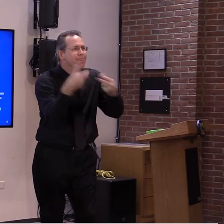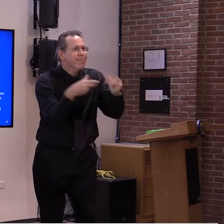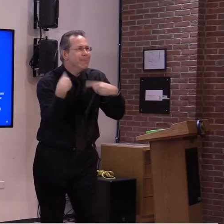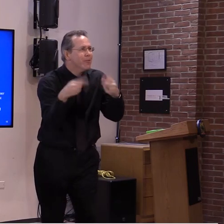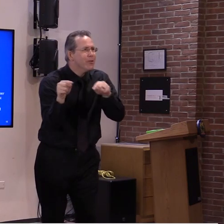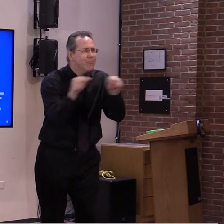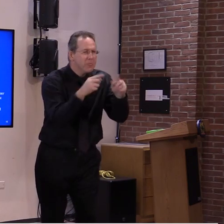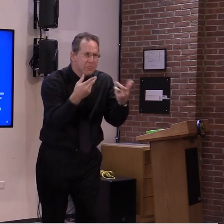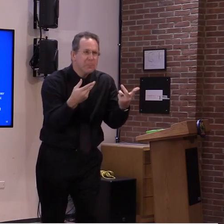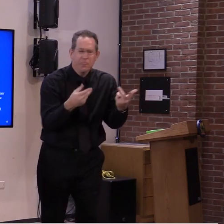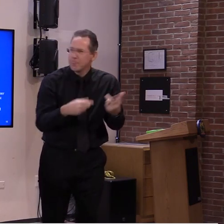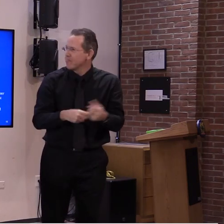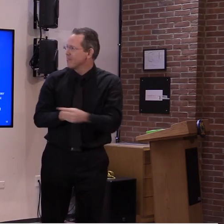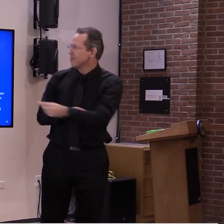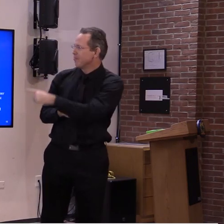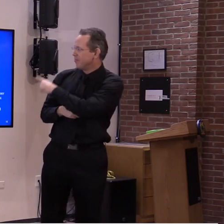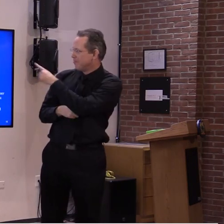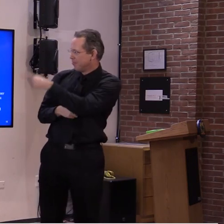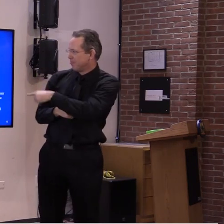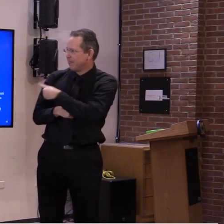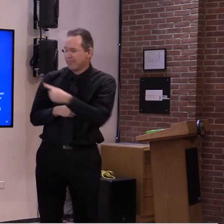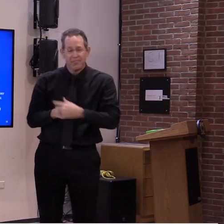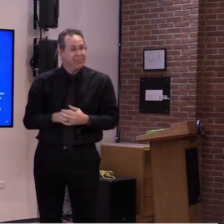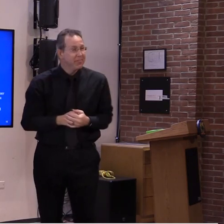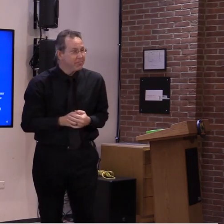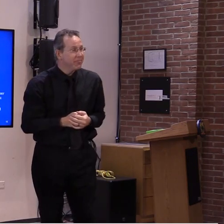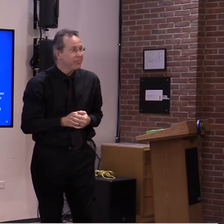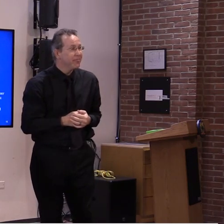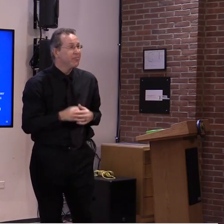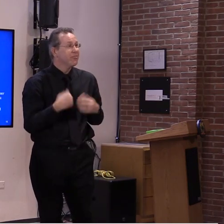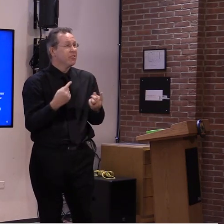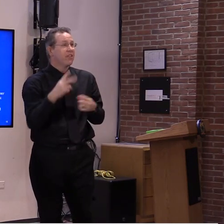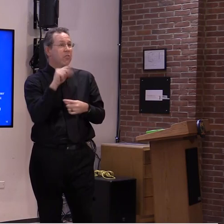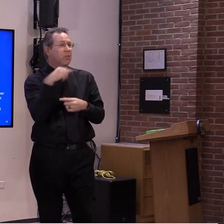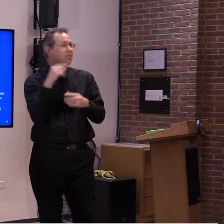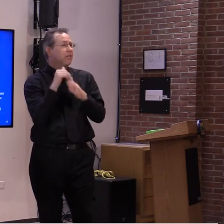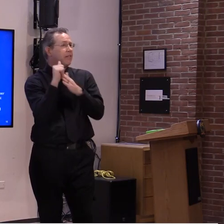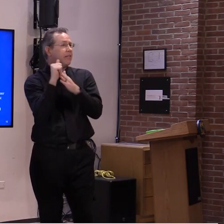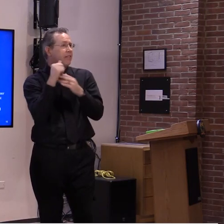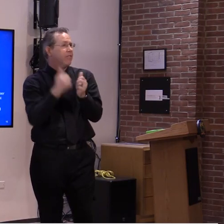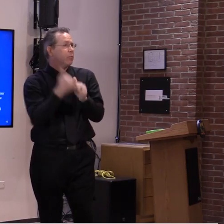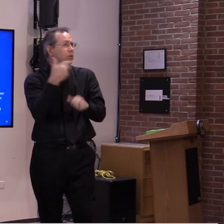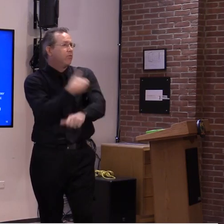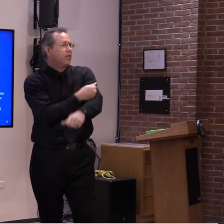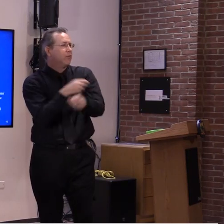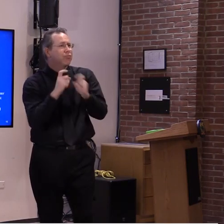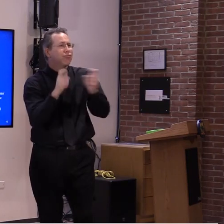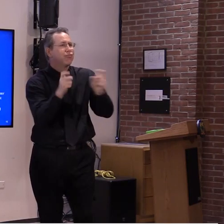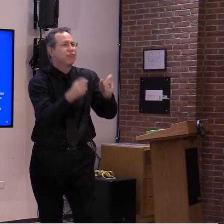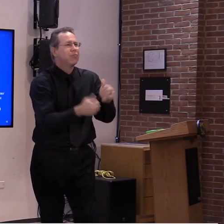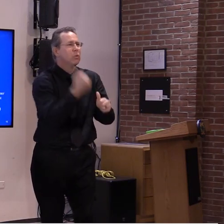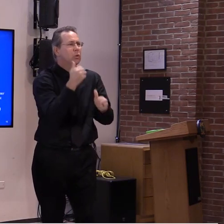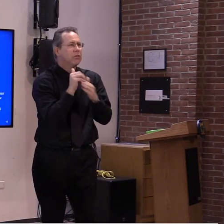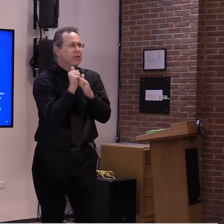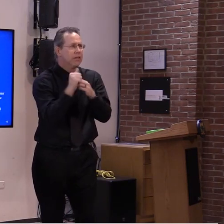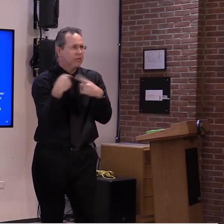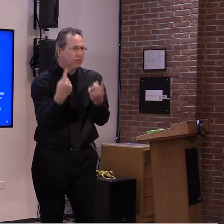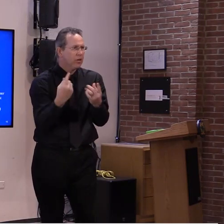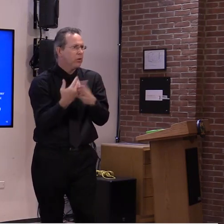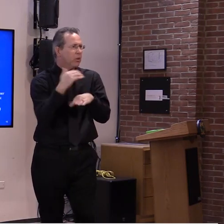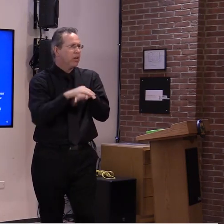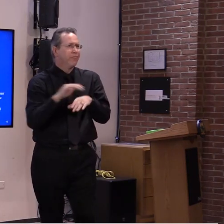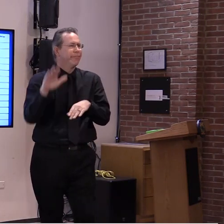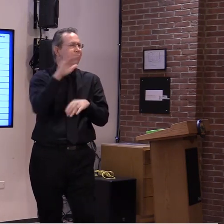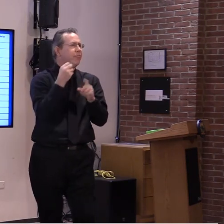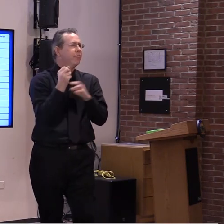per 100,000 residents, and we're second in the entire region, only behind West Virginia. Turning now